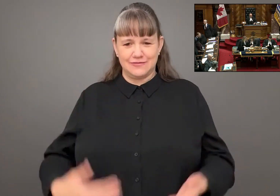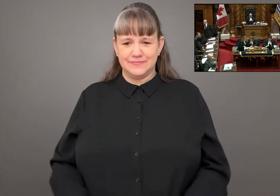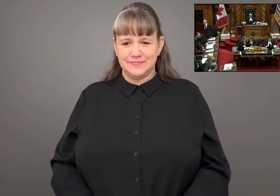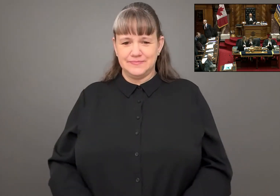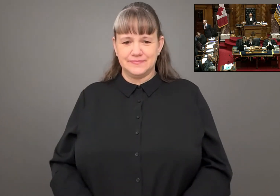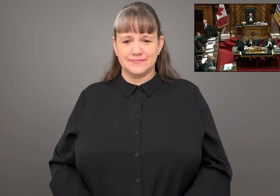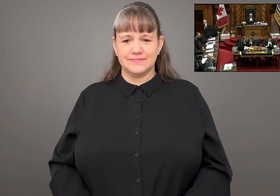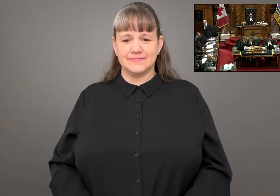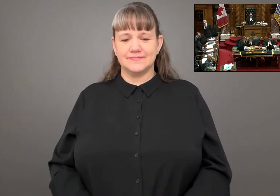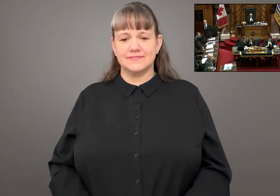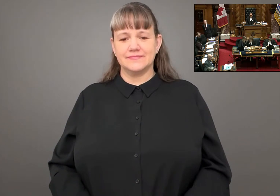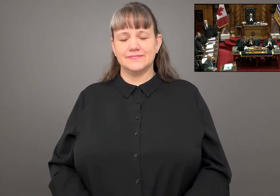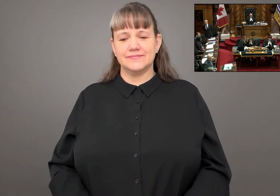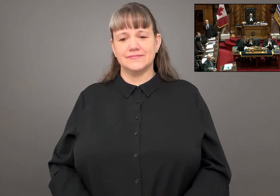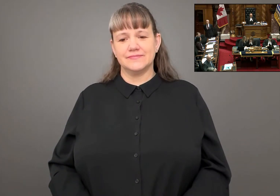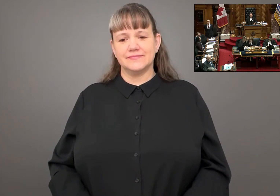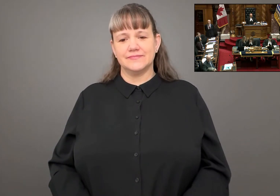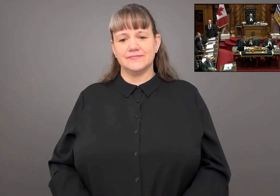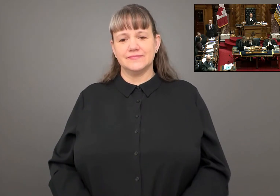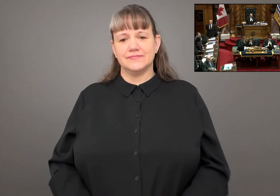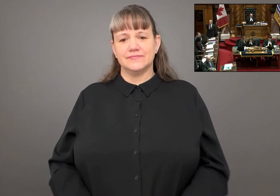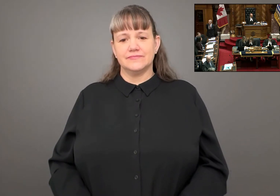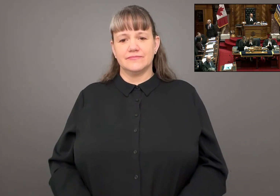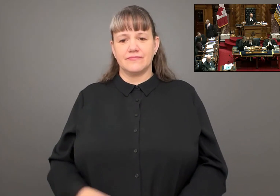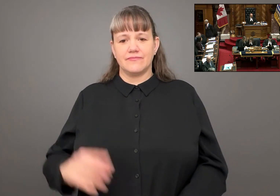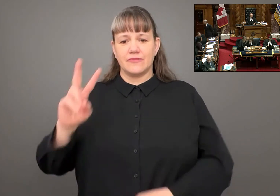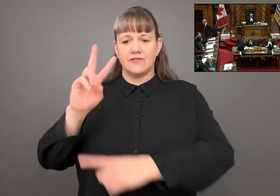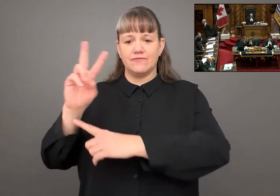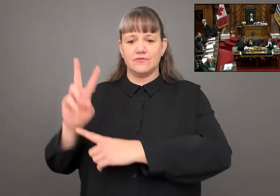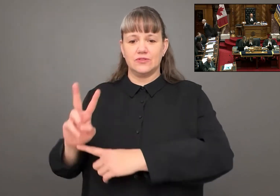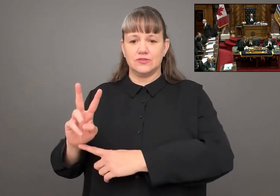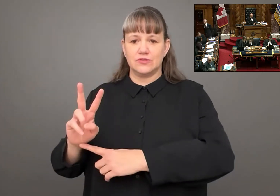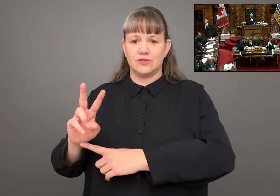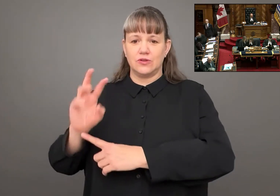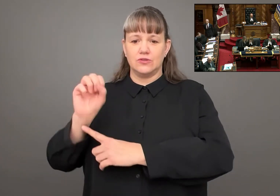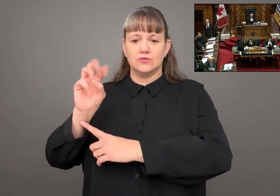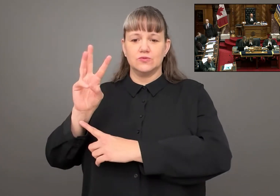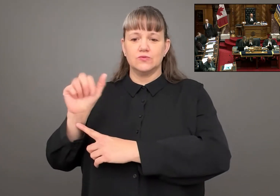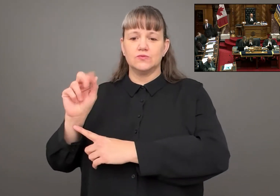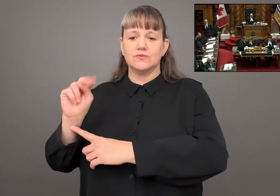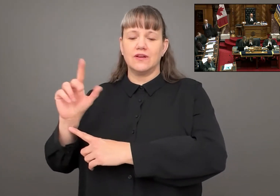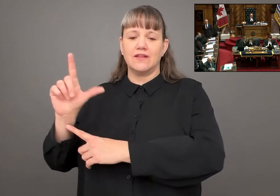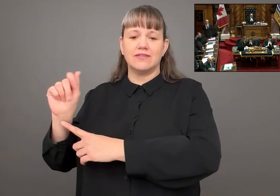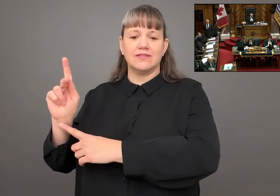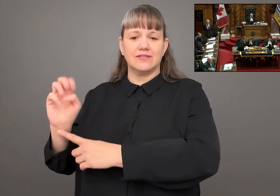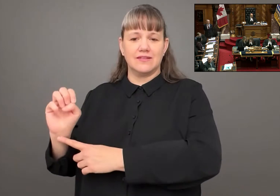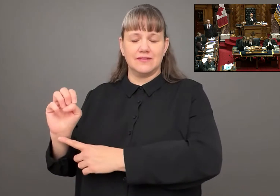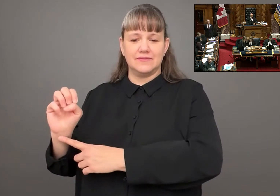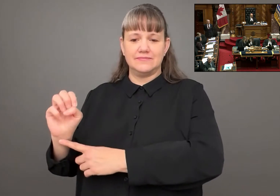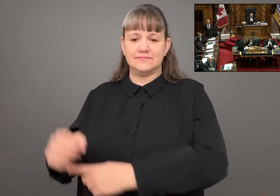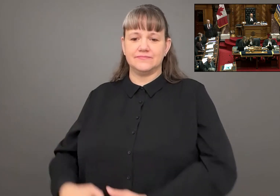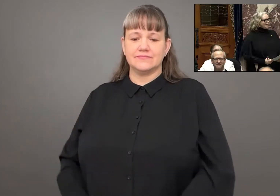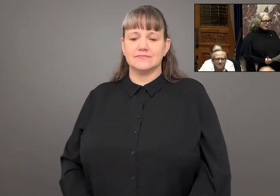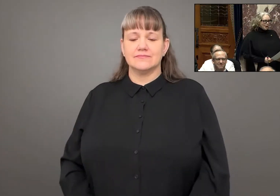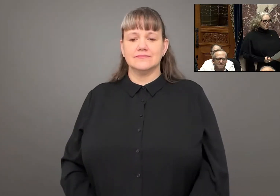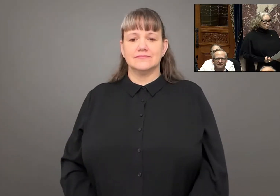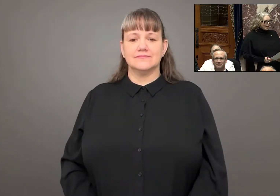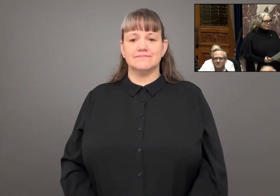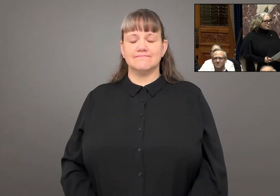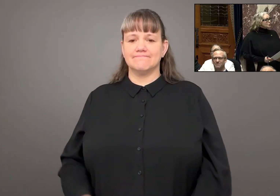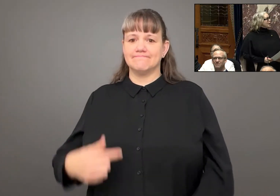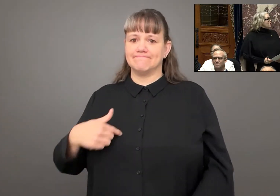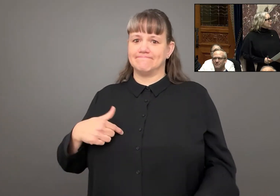Member for Victoria Swan Lake. Honorable Speaker, it's with great excitement and pride that I introduce students representing